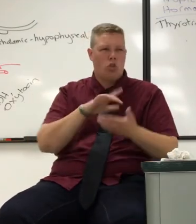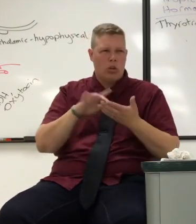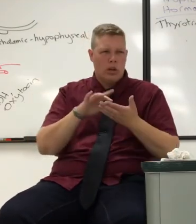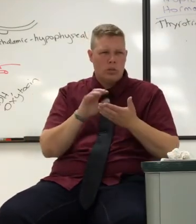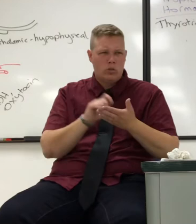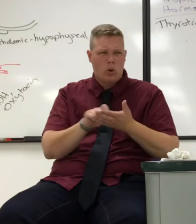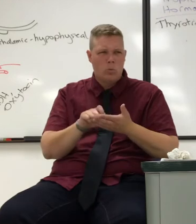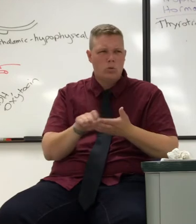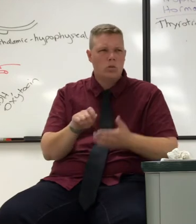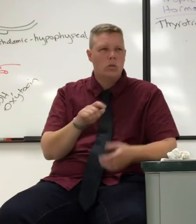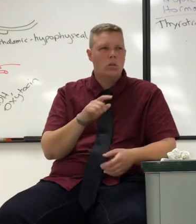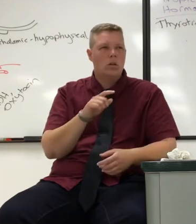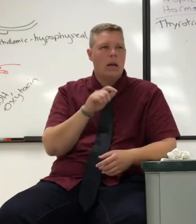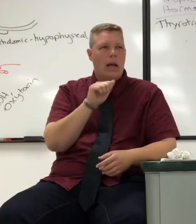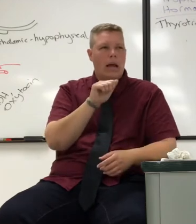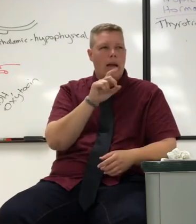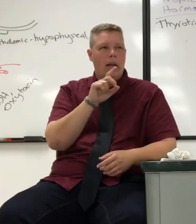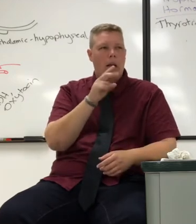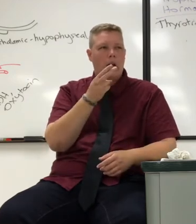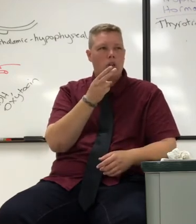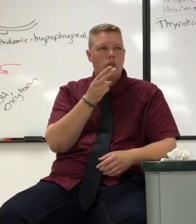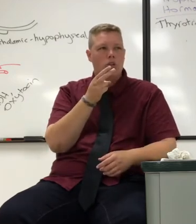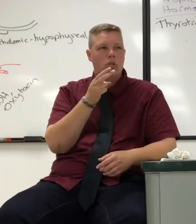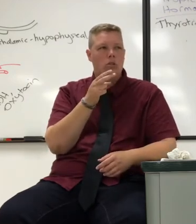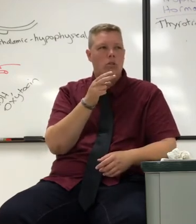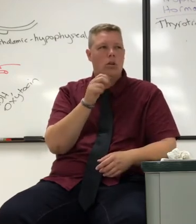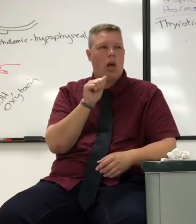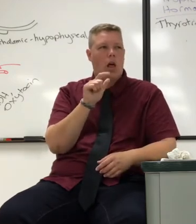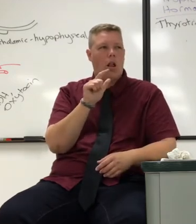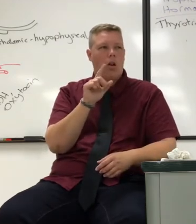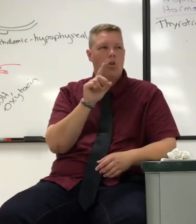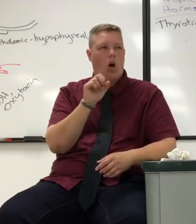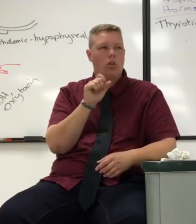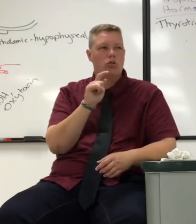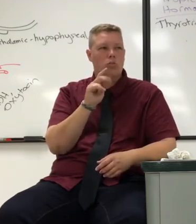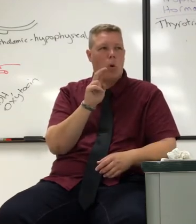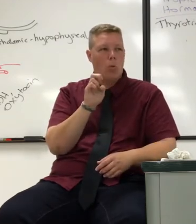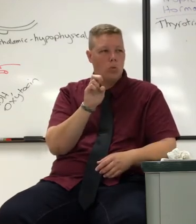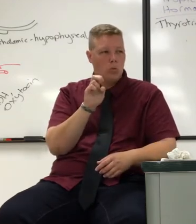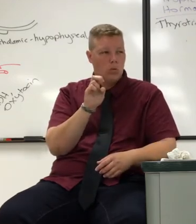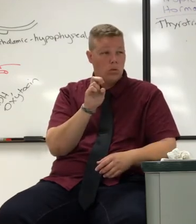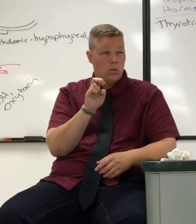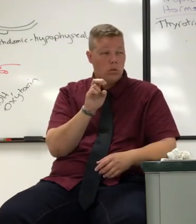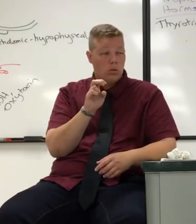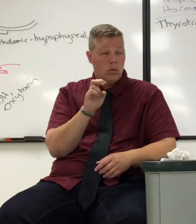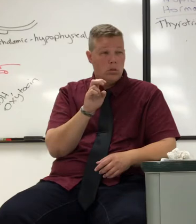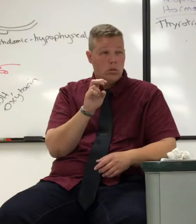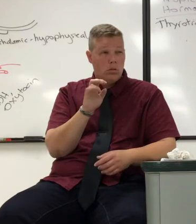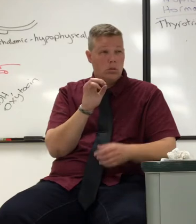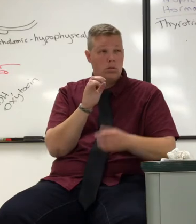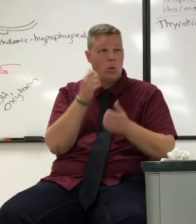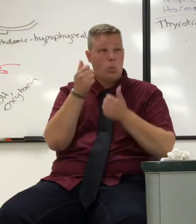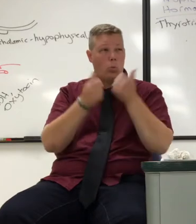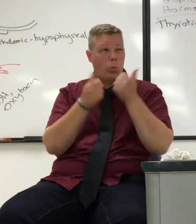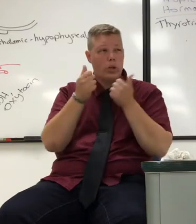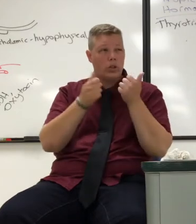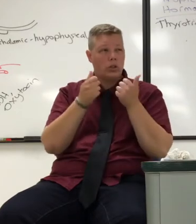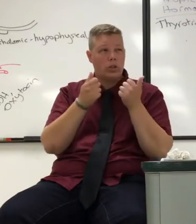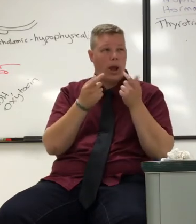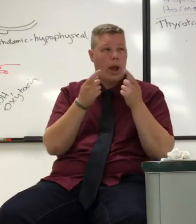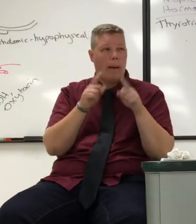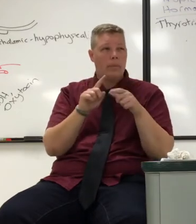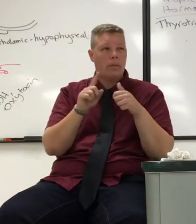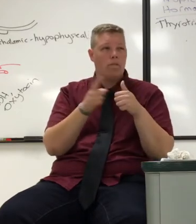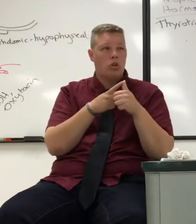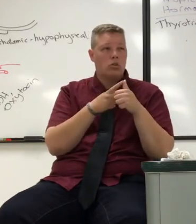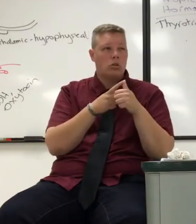like ADH, aldosterone, yeah, and all that. So do the steps from that get into like the secondary? Those